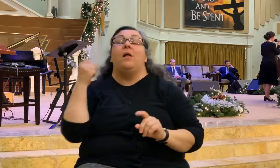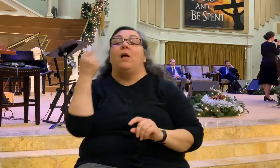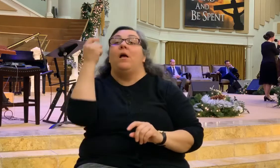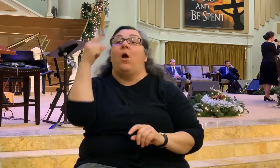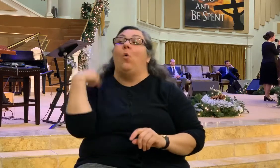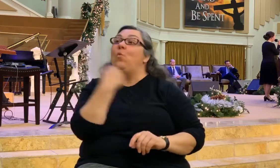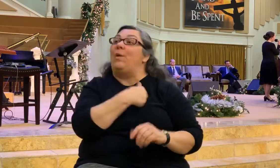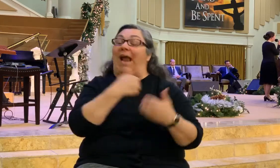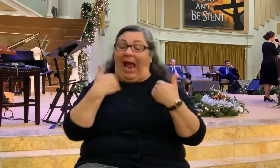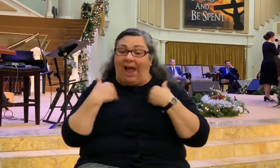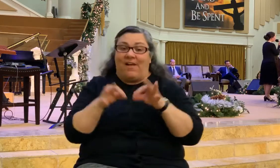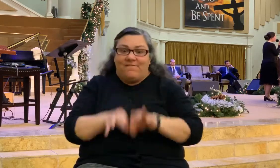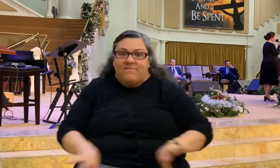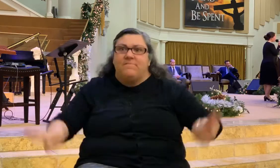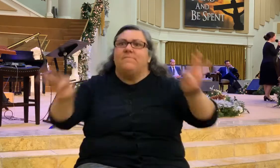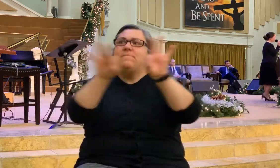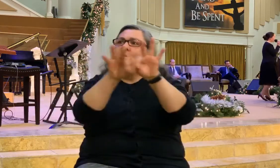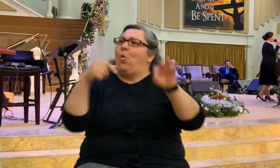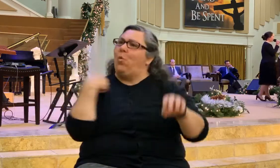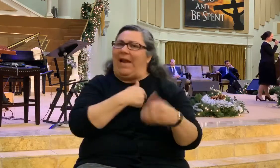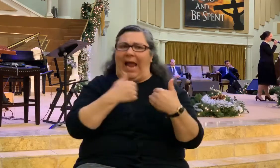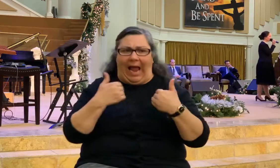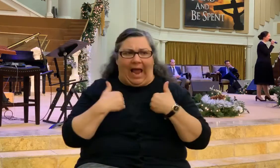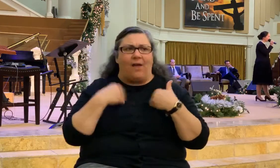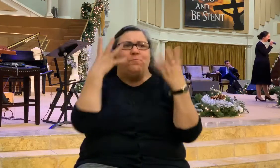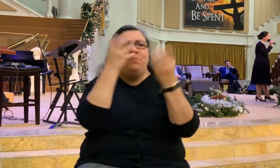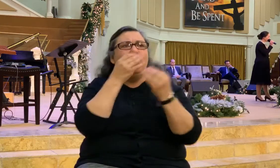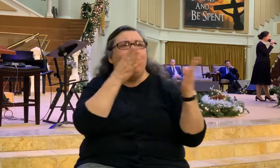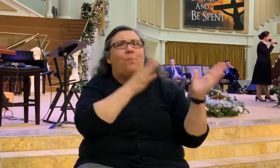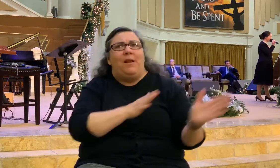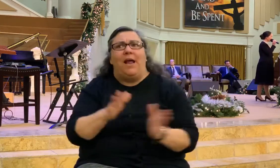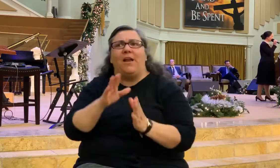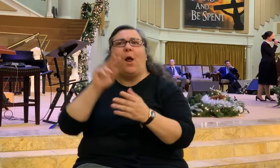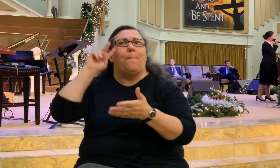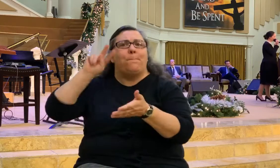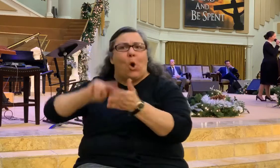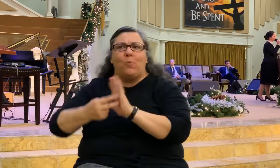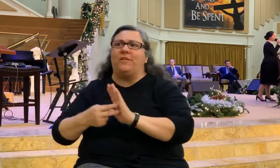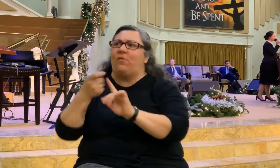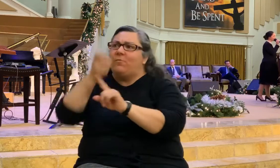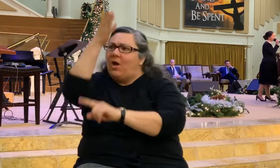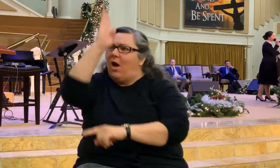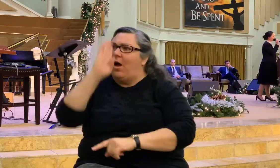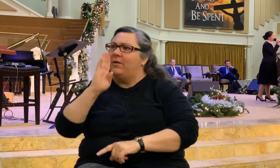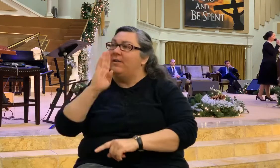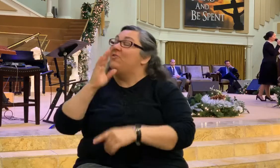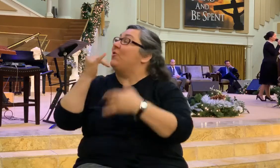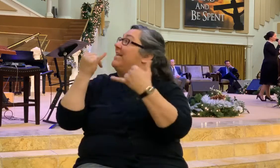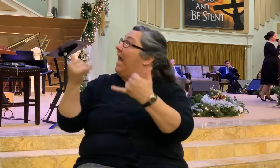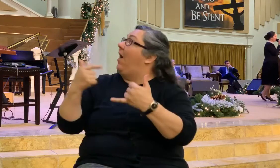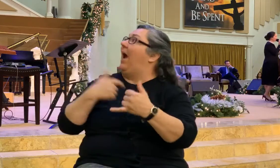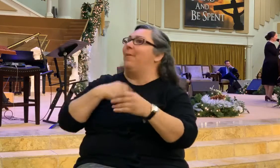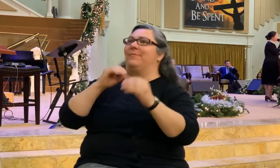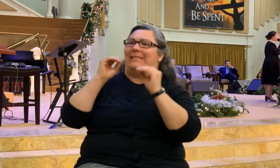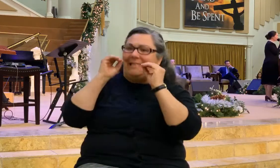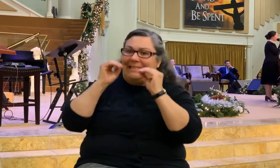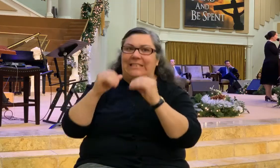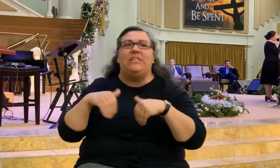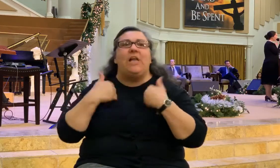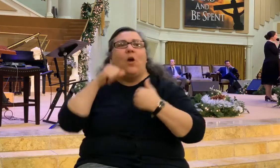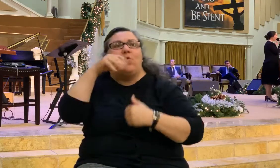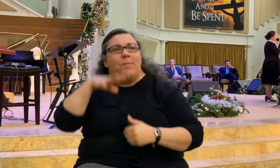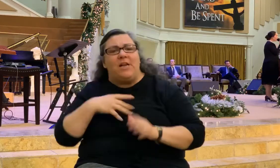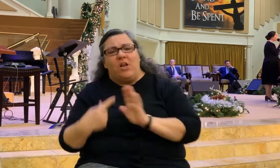have worth and that we have beautiful things that God has for us and a purpose. And now we're able to take these young ladies and teach them and show